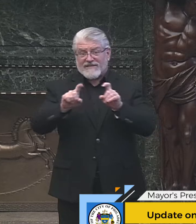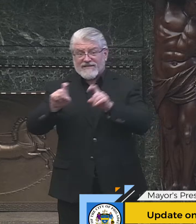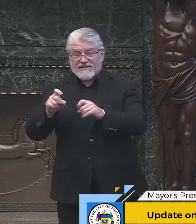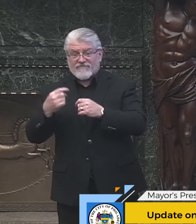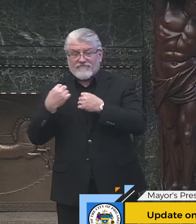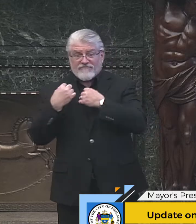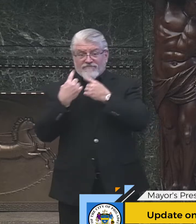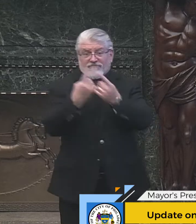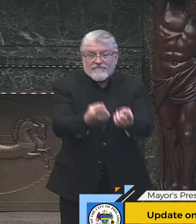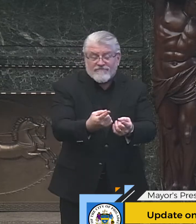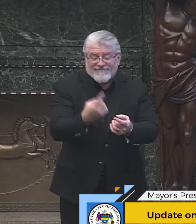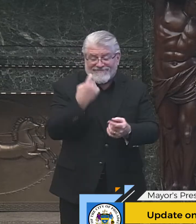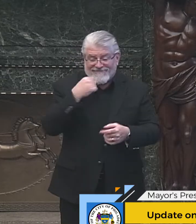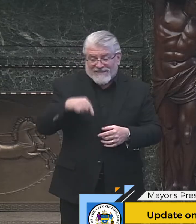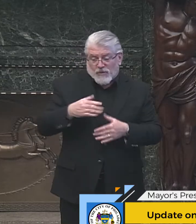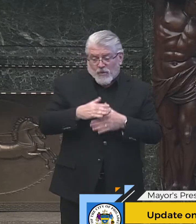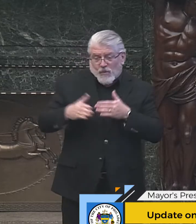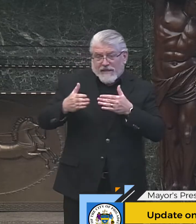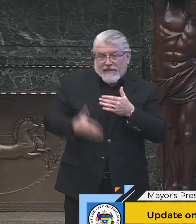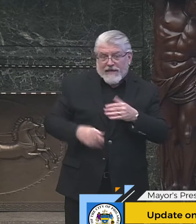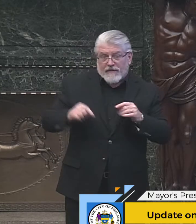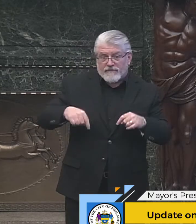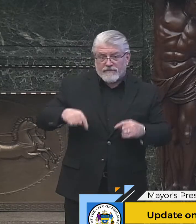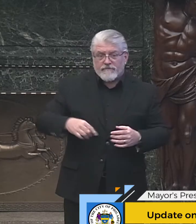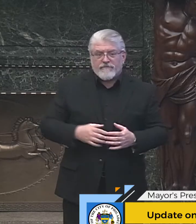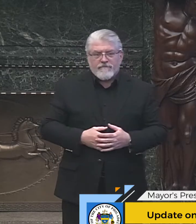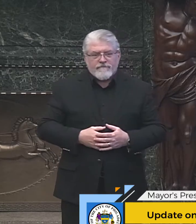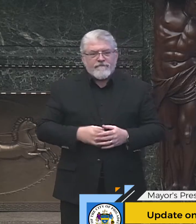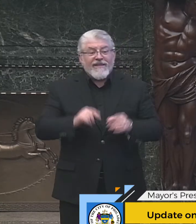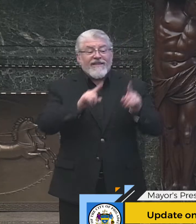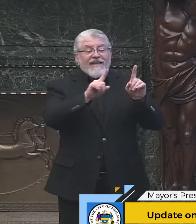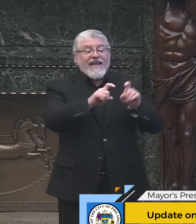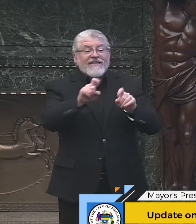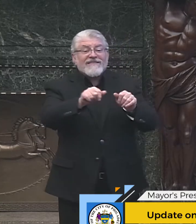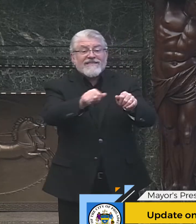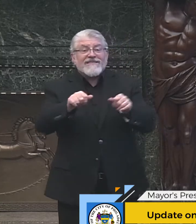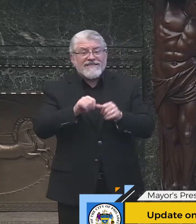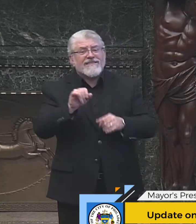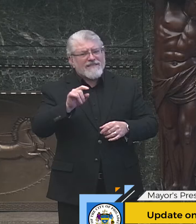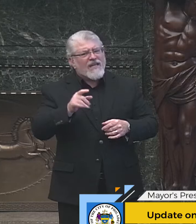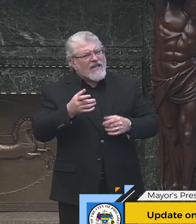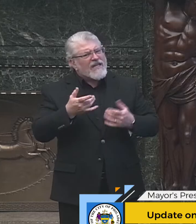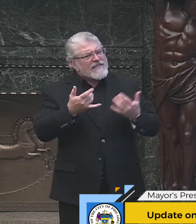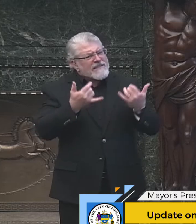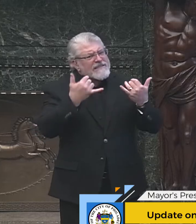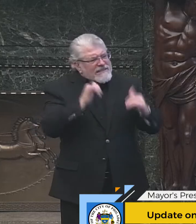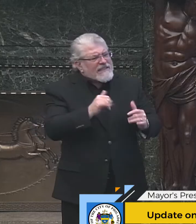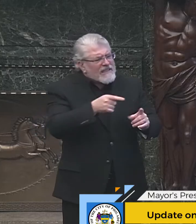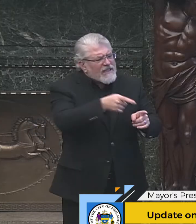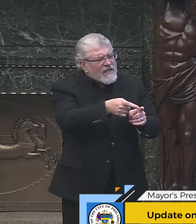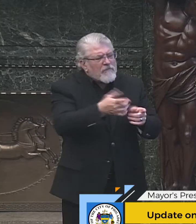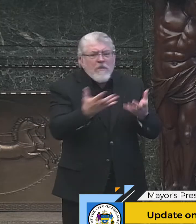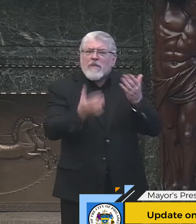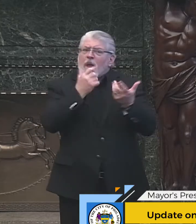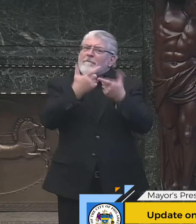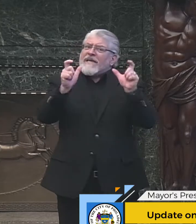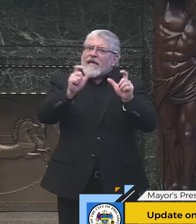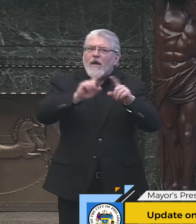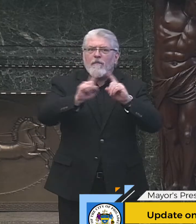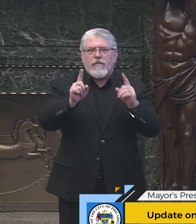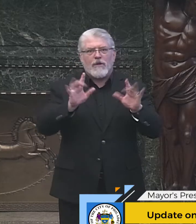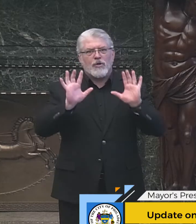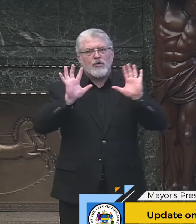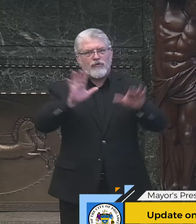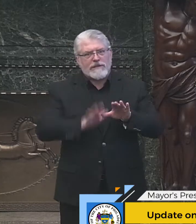time. All of these sites have a shortage of the test kits that they use. That means that they have established some